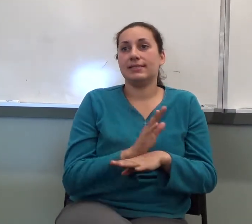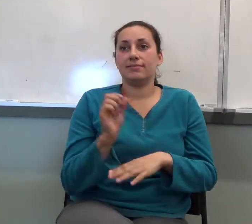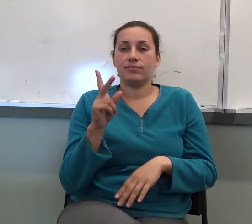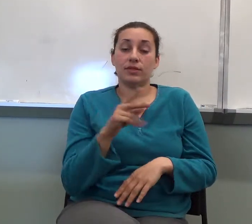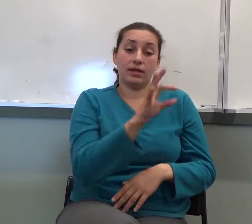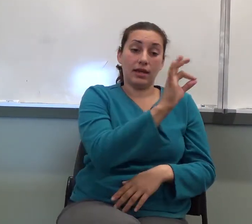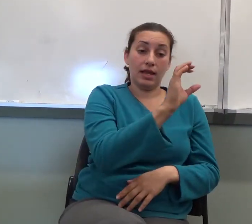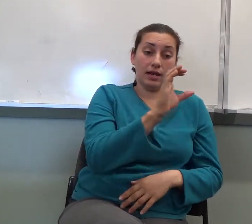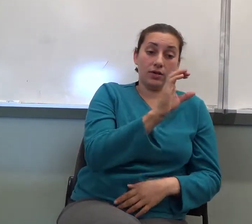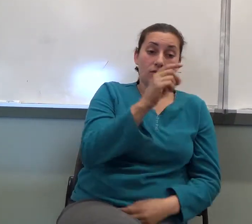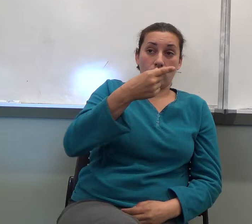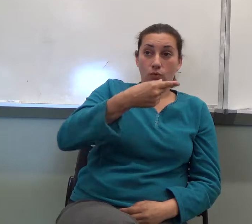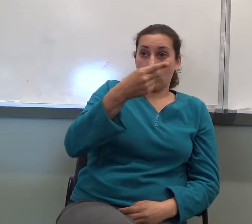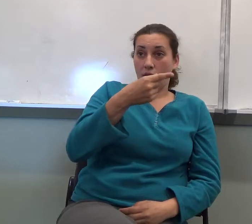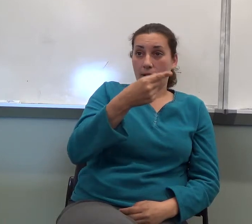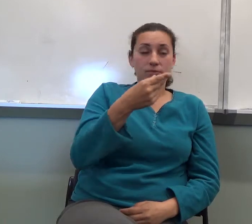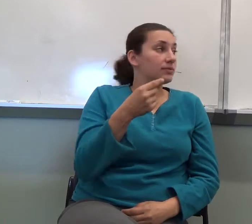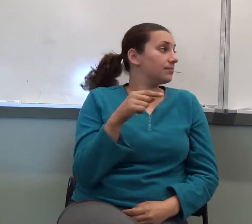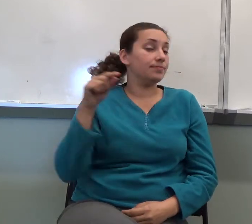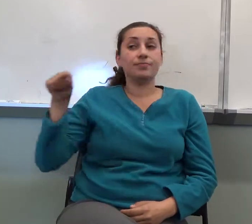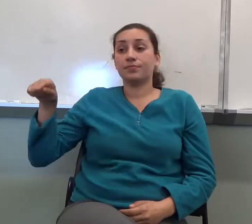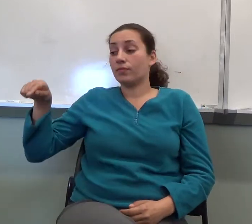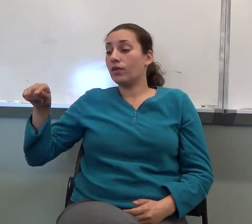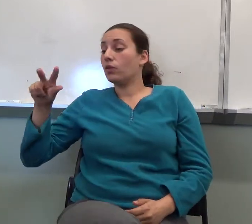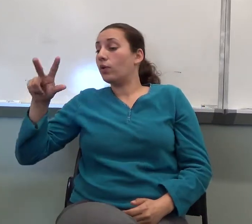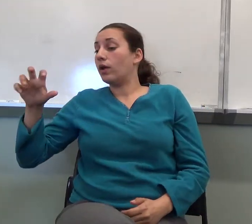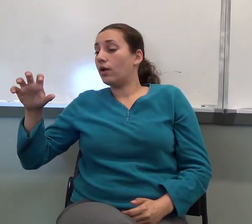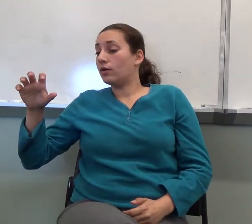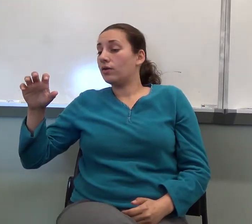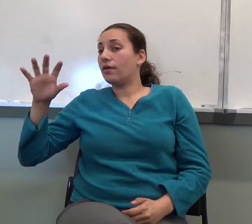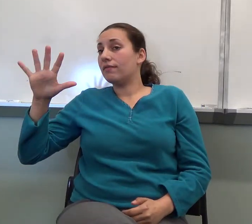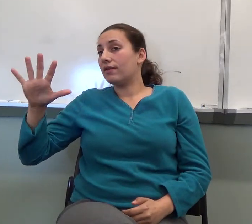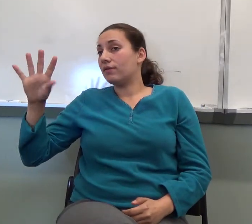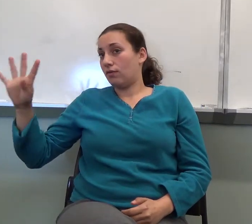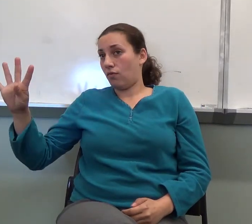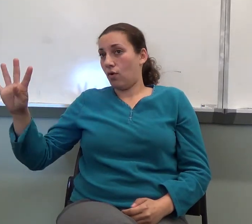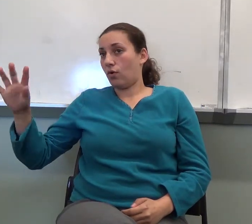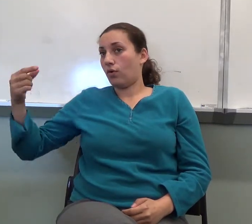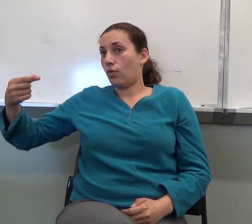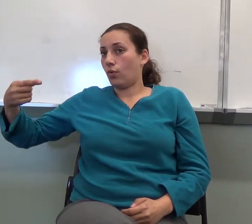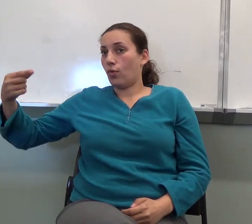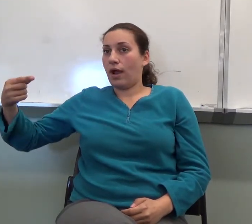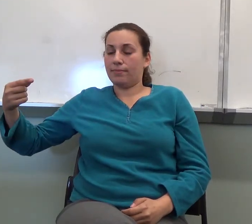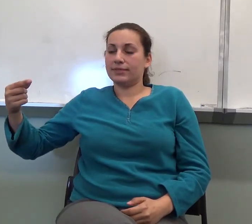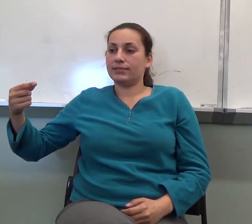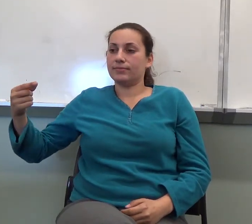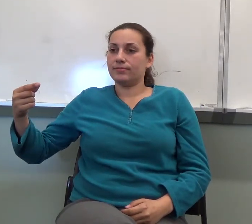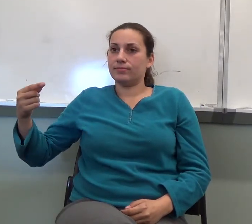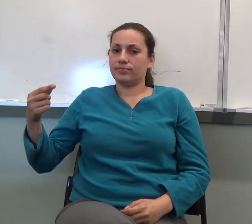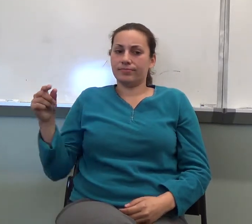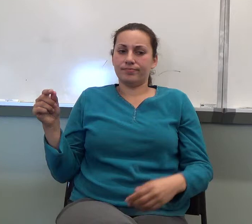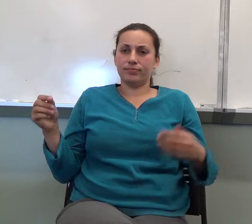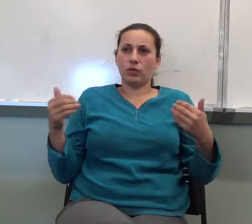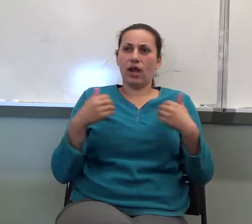grams, and this is 354 grams. So now we get the price per